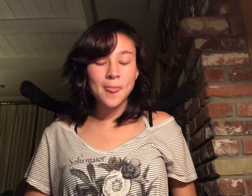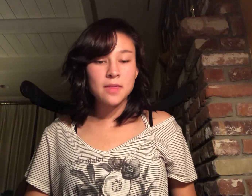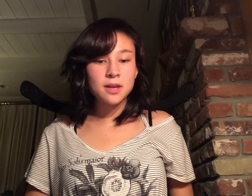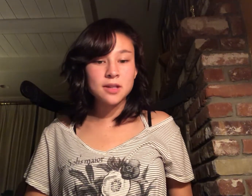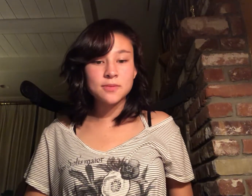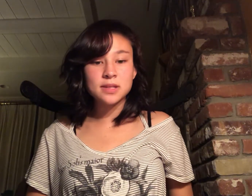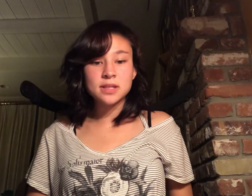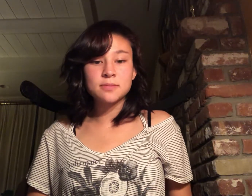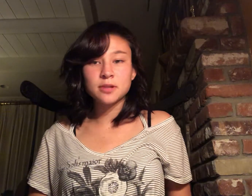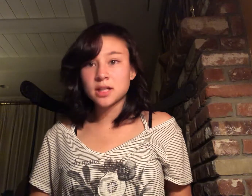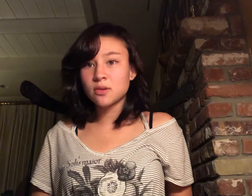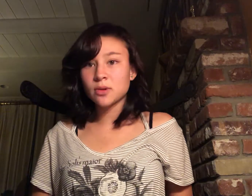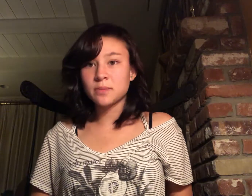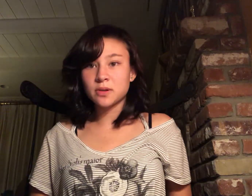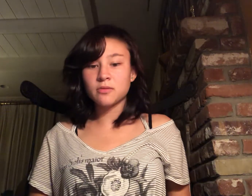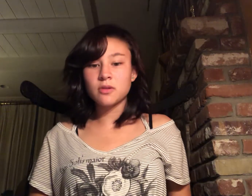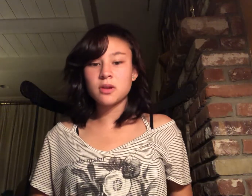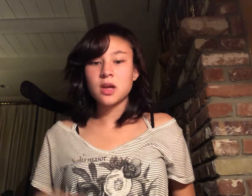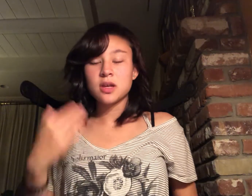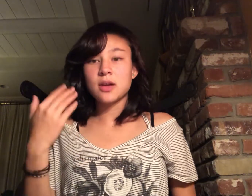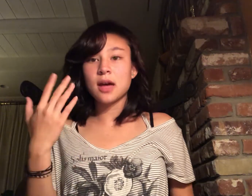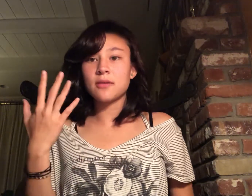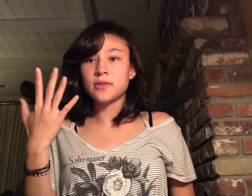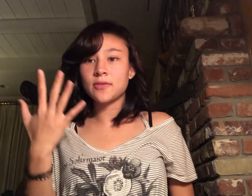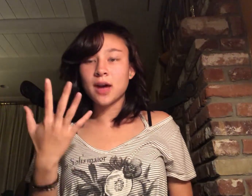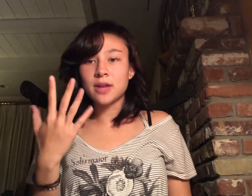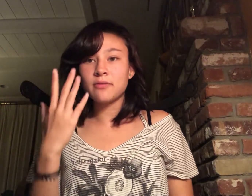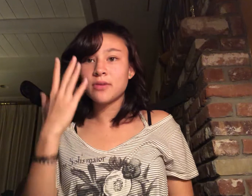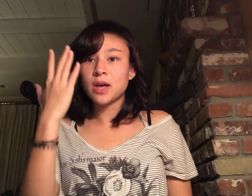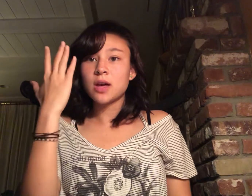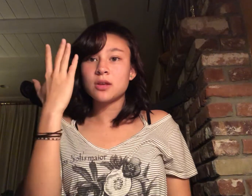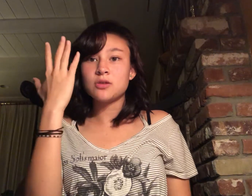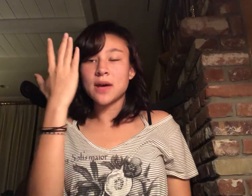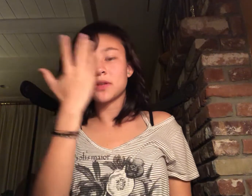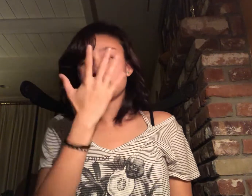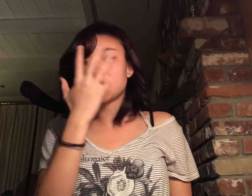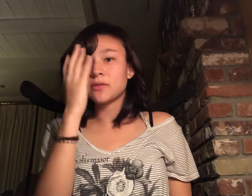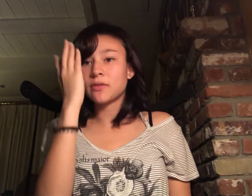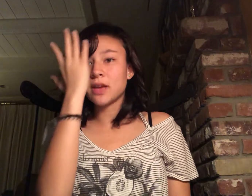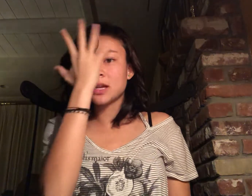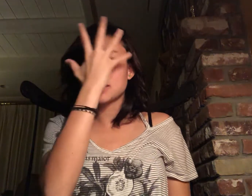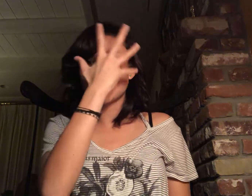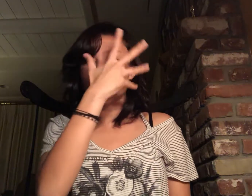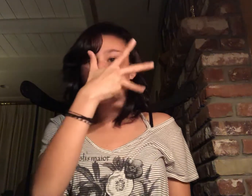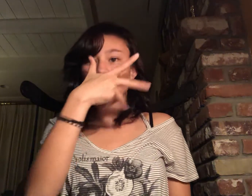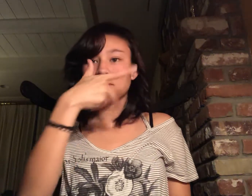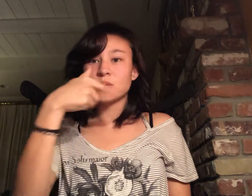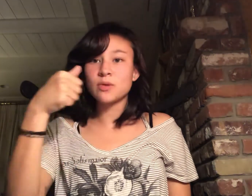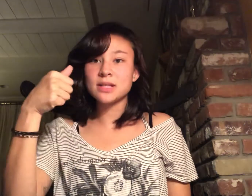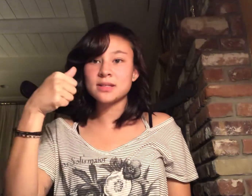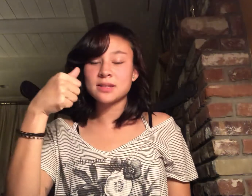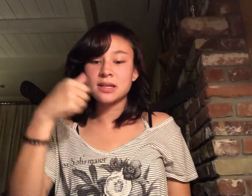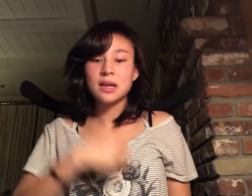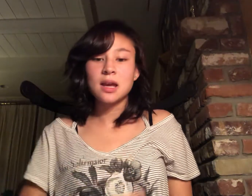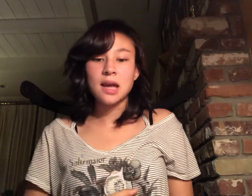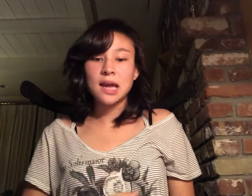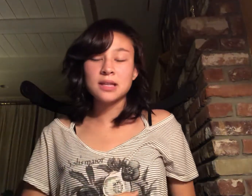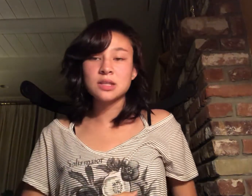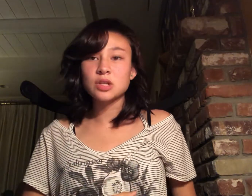The next one is pretty or beautiful. You have the 5, you have it in front of your face, and you kind of twist and